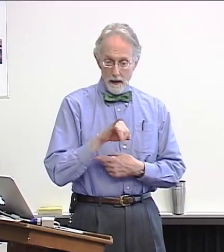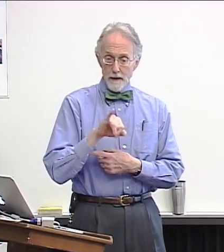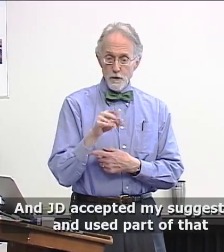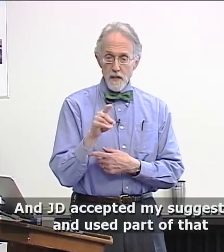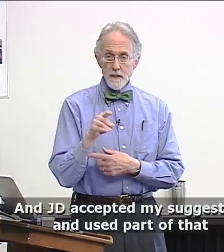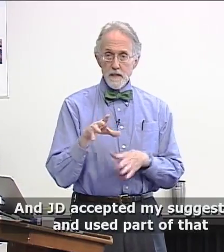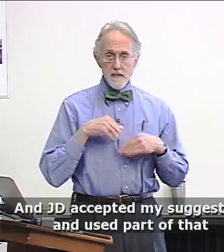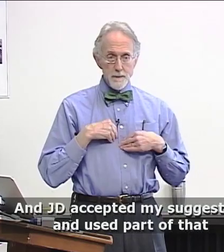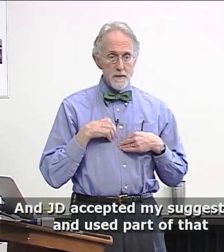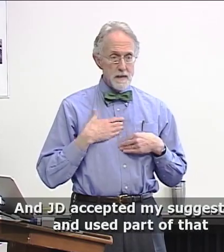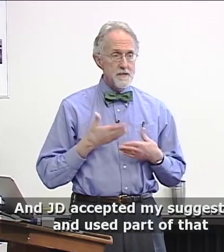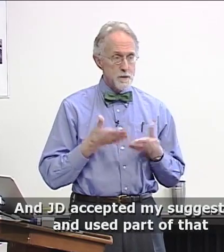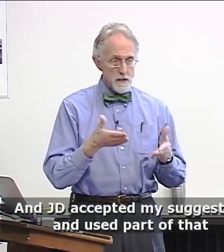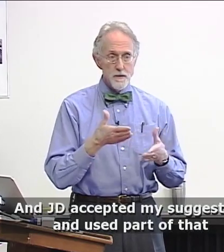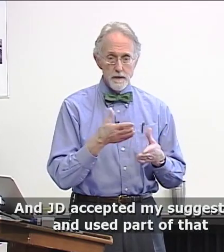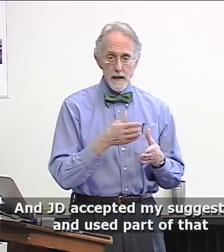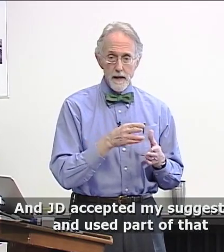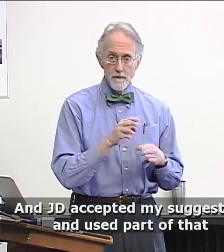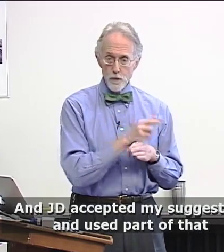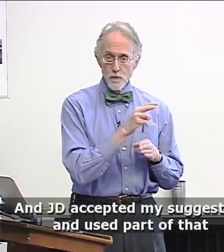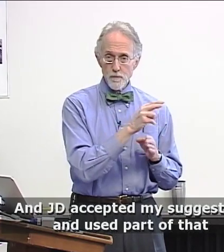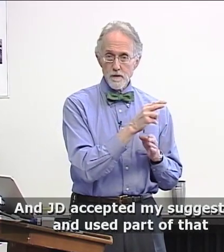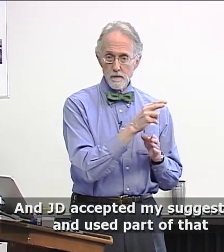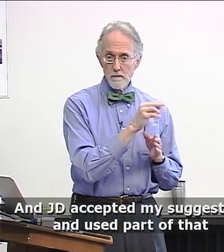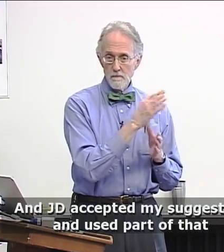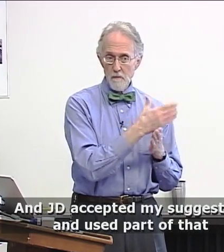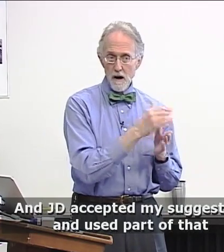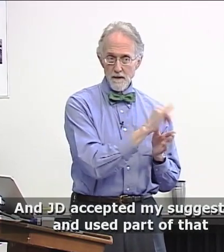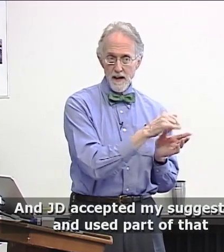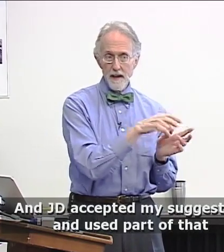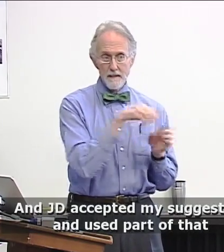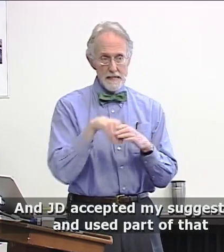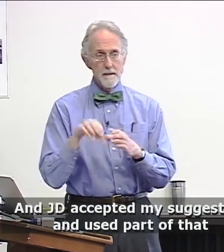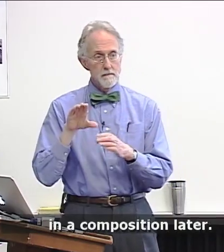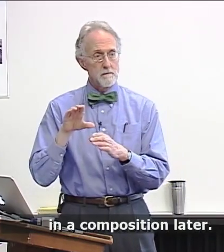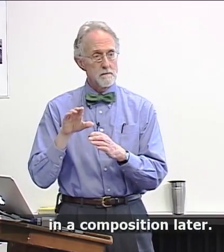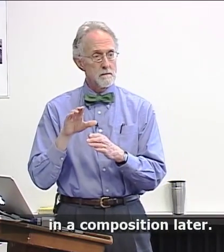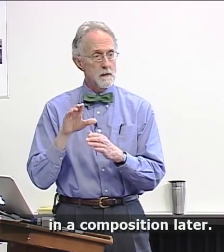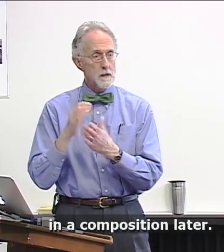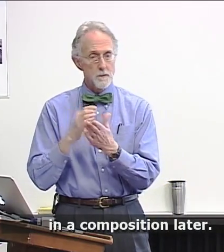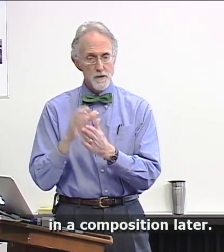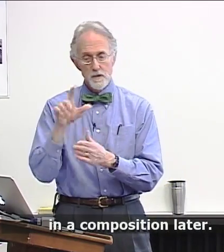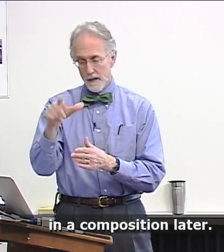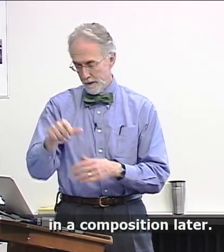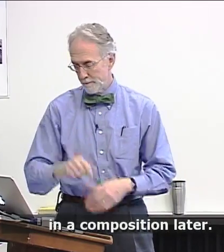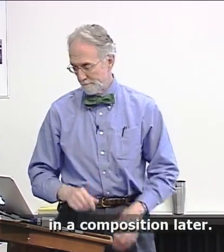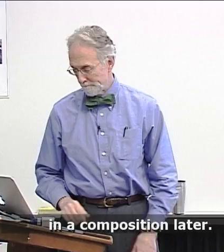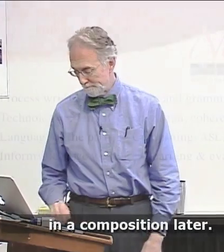And JD accepted my suggestion and used part of that in a composition later.